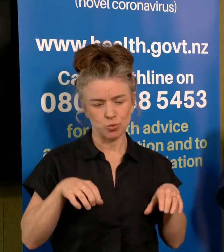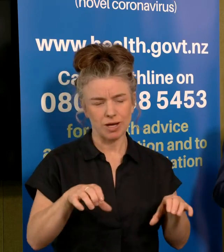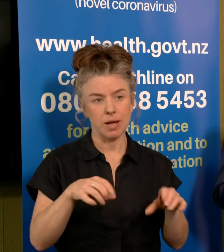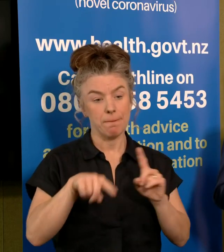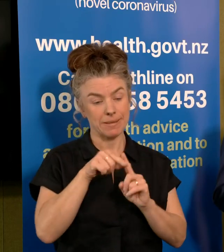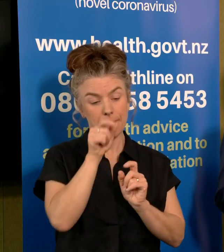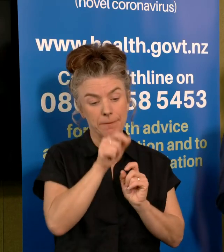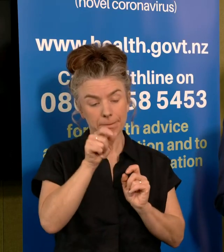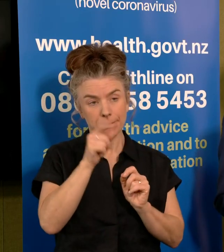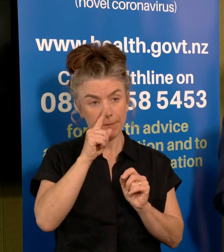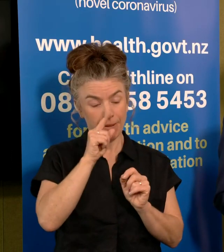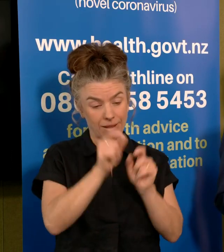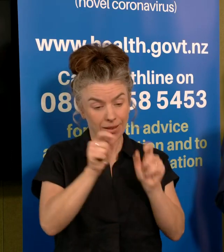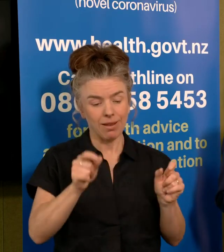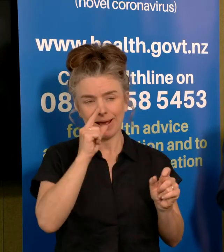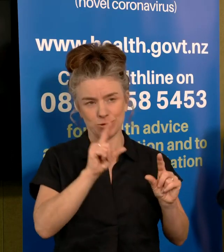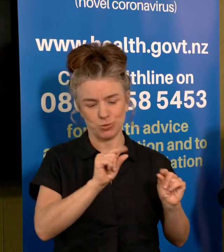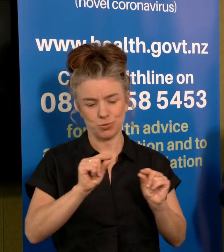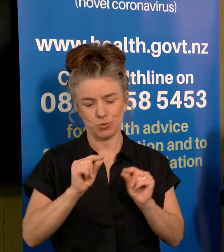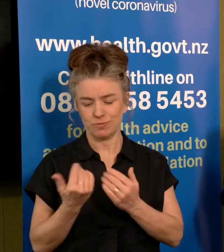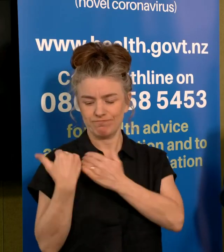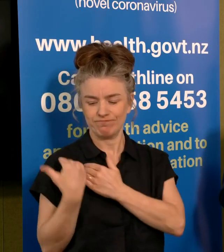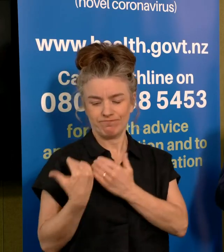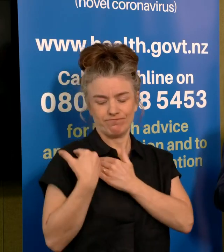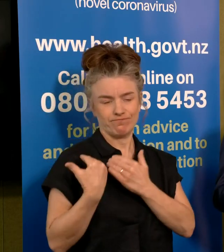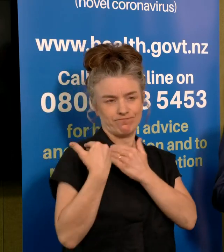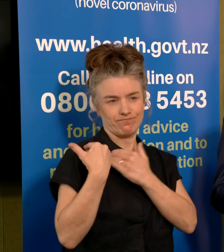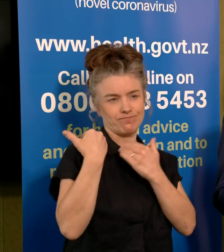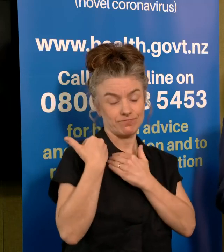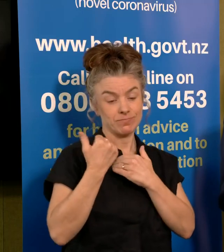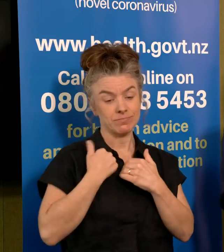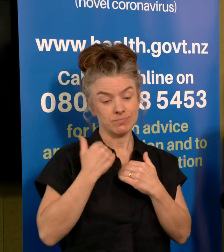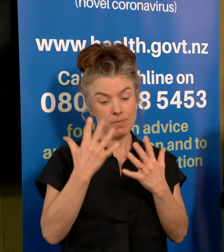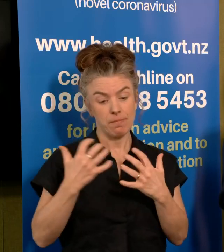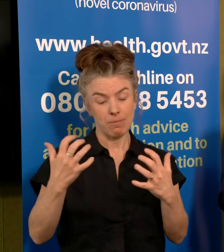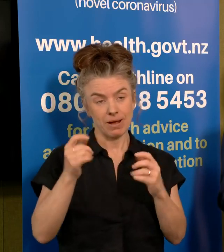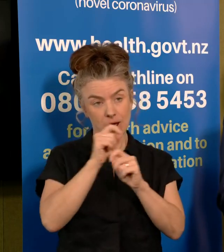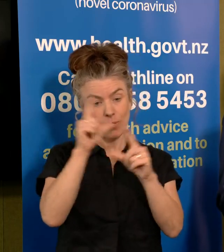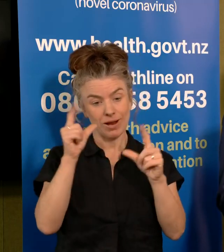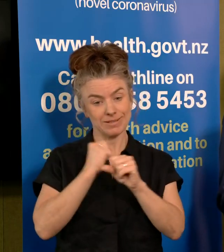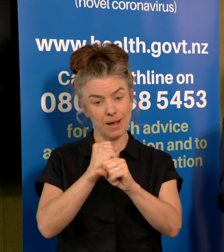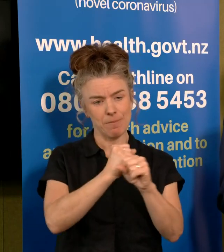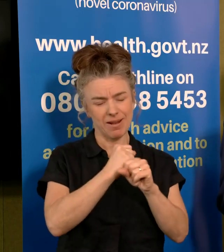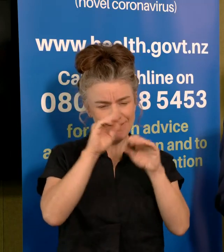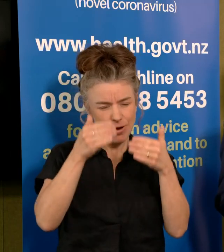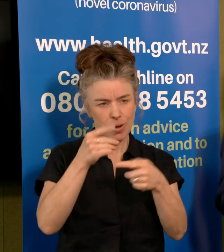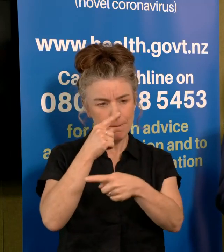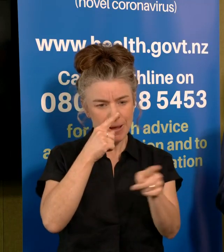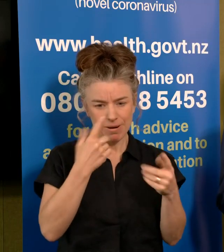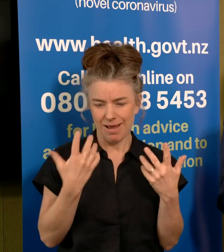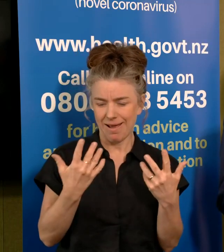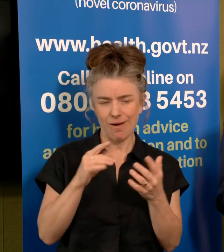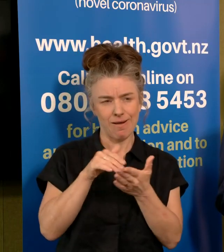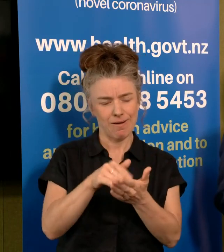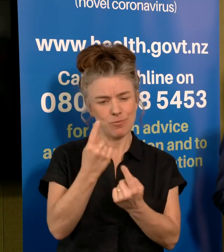do. And our current public awareness campaign is targeted at those things that individuals and families can do to protect